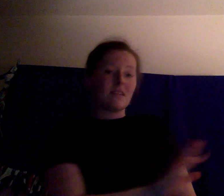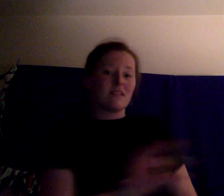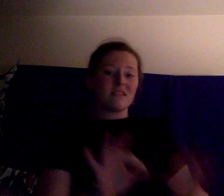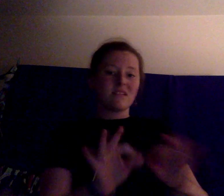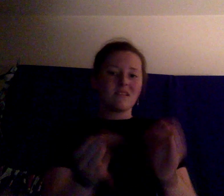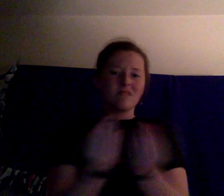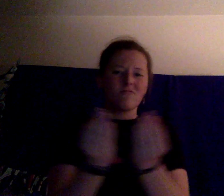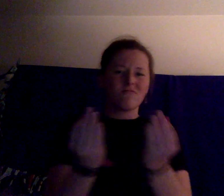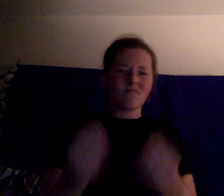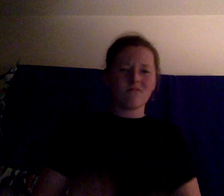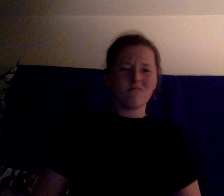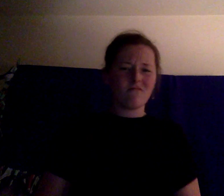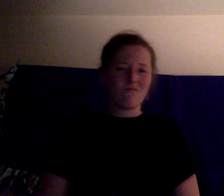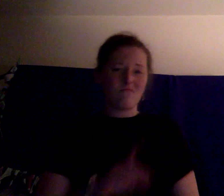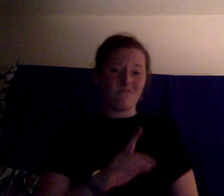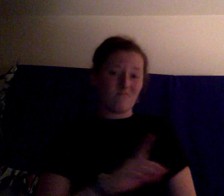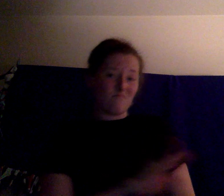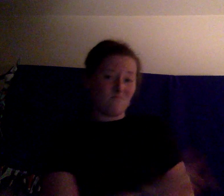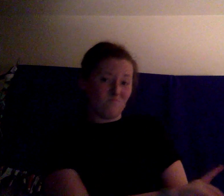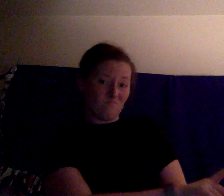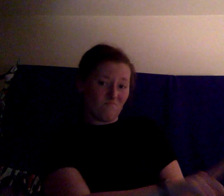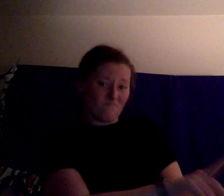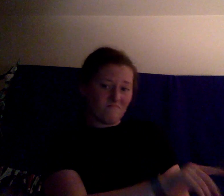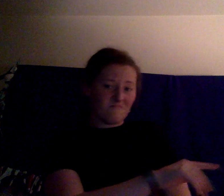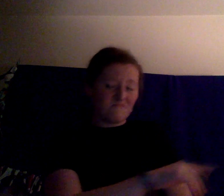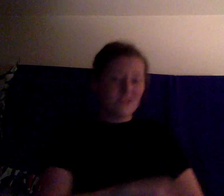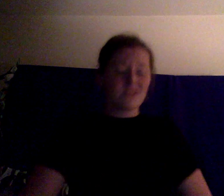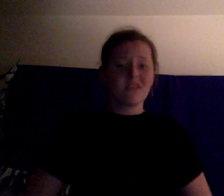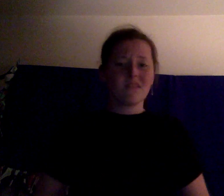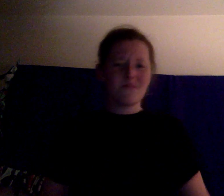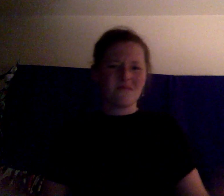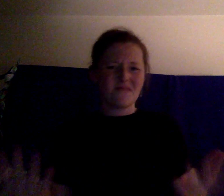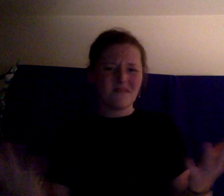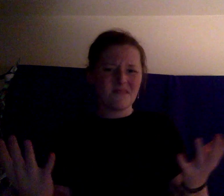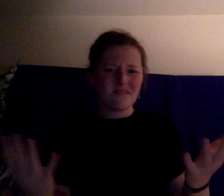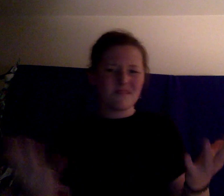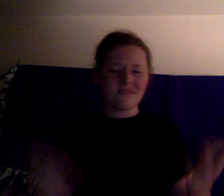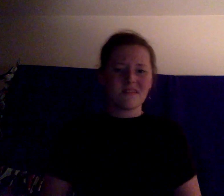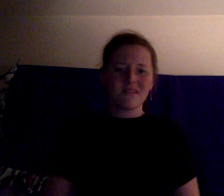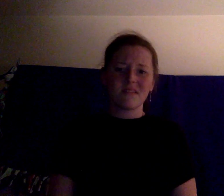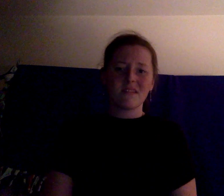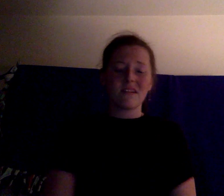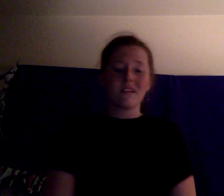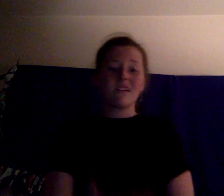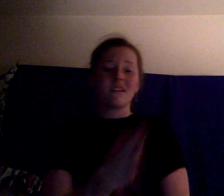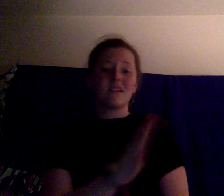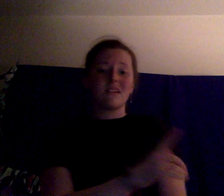He attended South Dakota School for the Deaf and also Whittier Junior